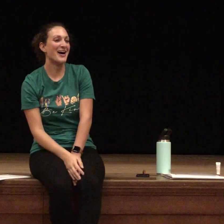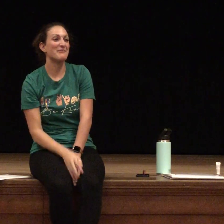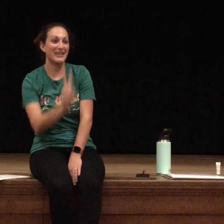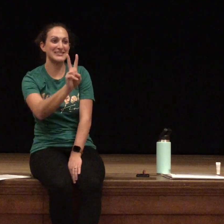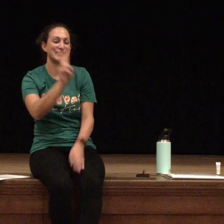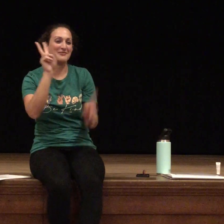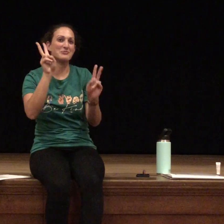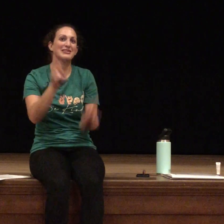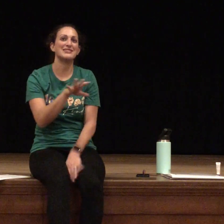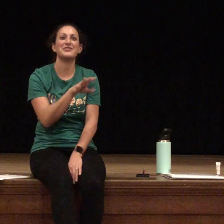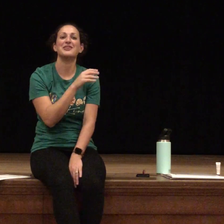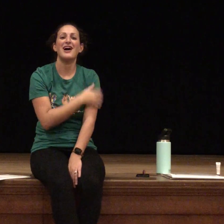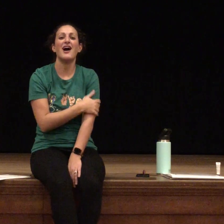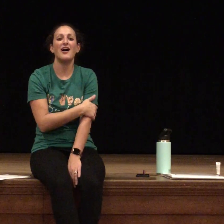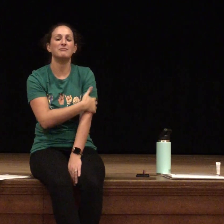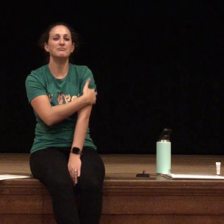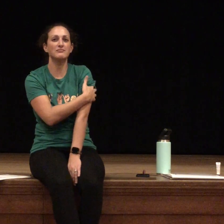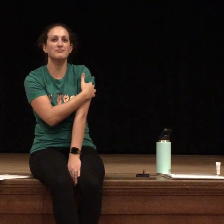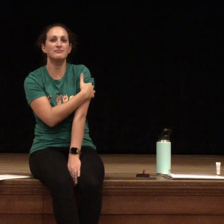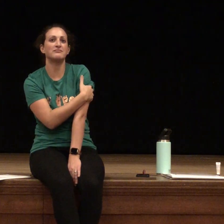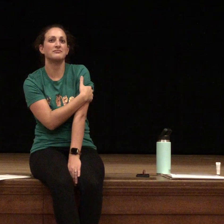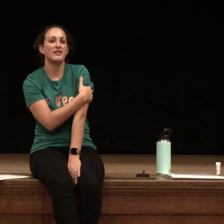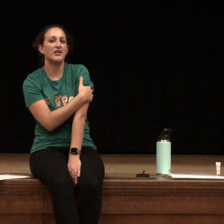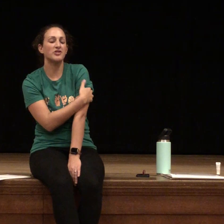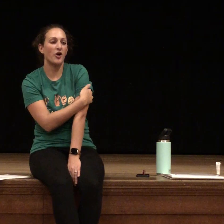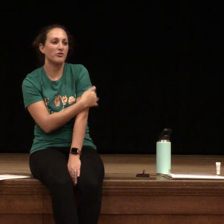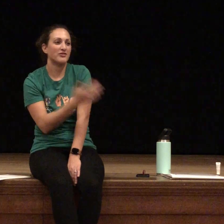Yeah, it is a sign for peace too. So,